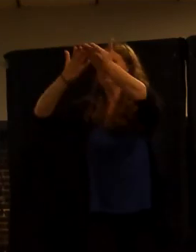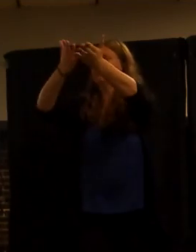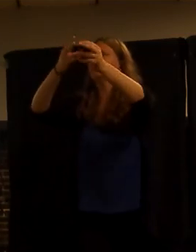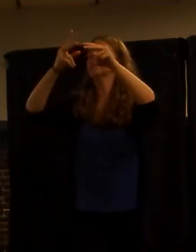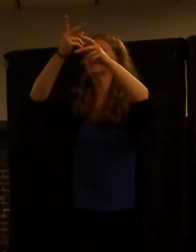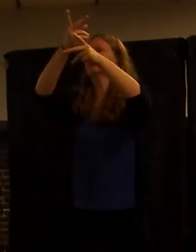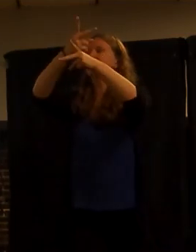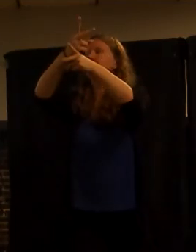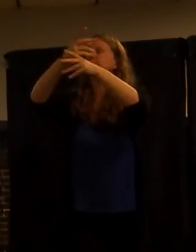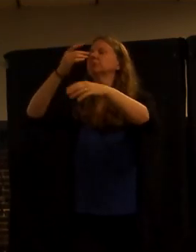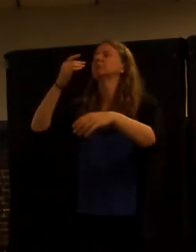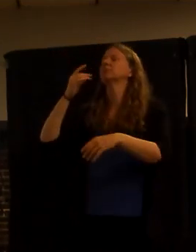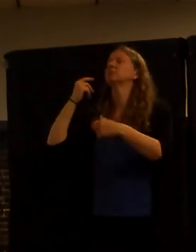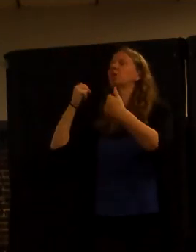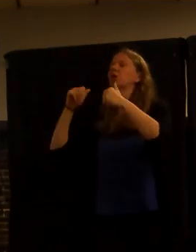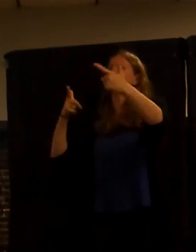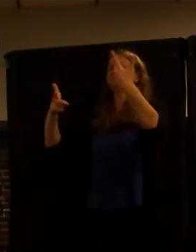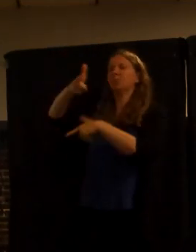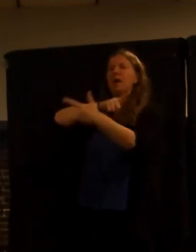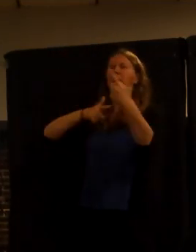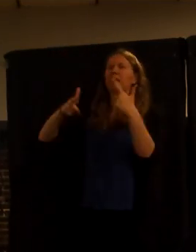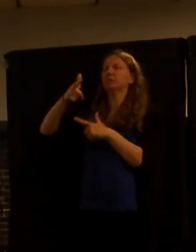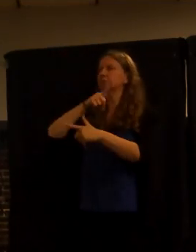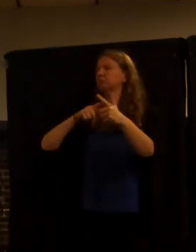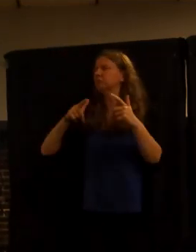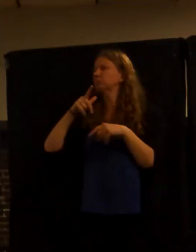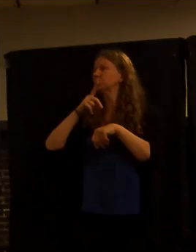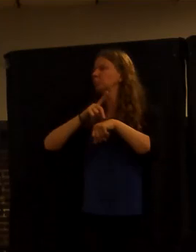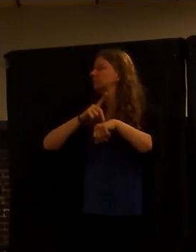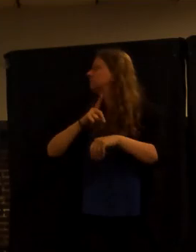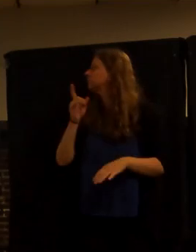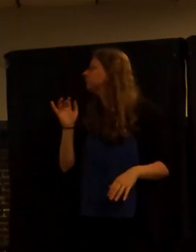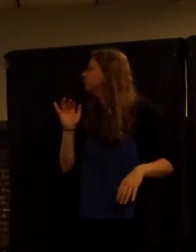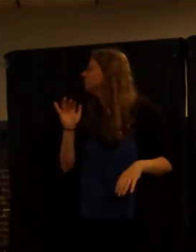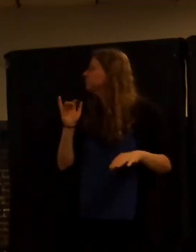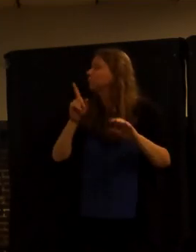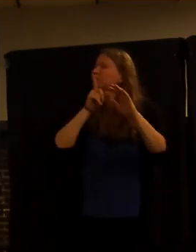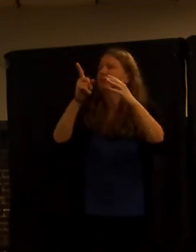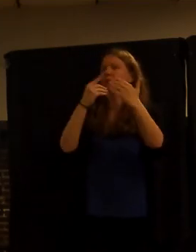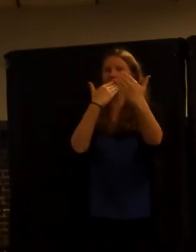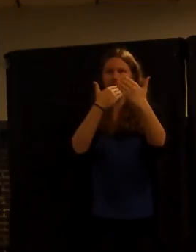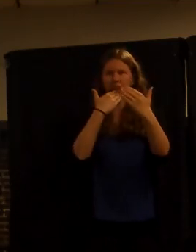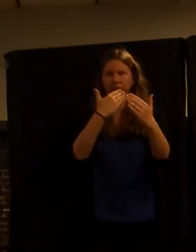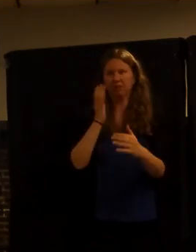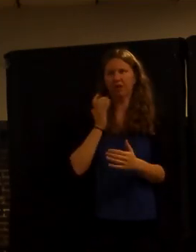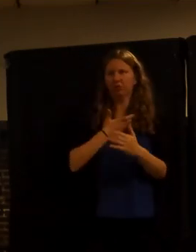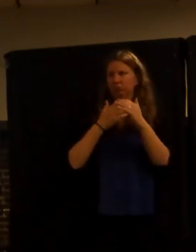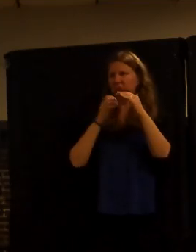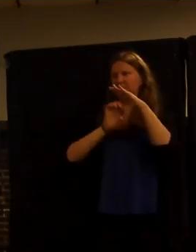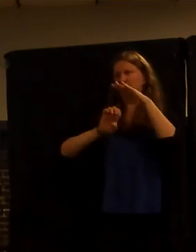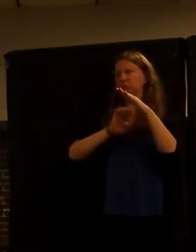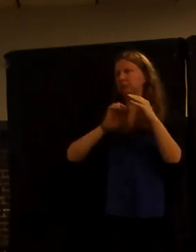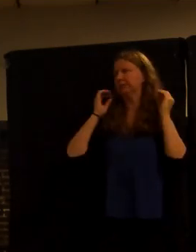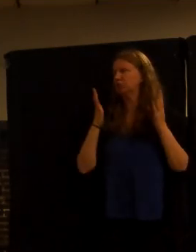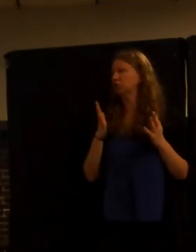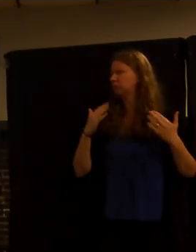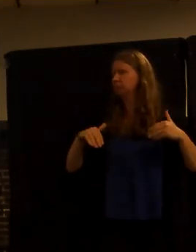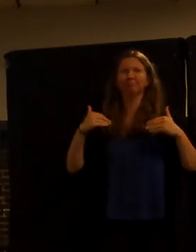those teachers from that support, and we'll be able to rotate that duty